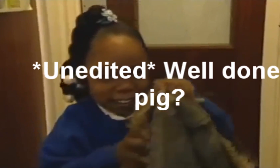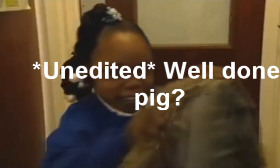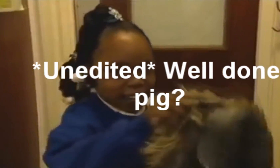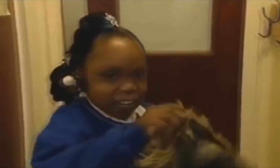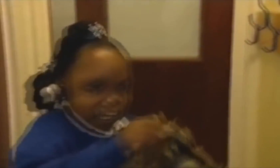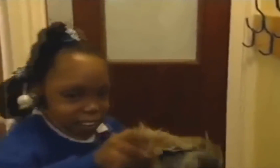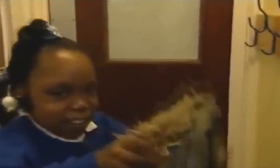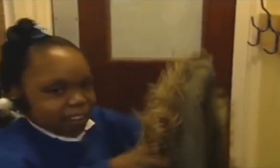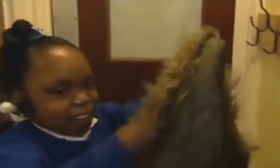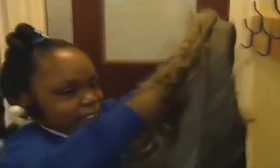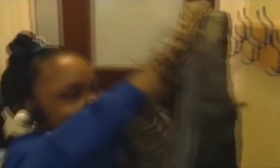Pig.